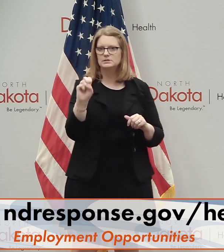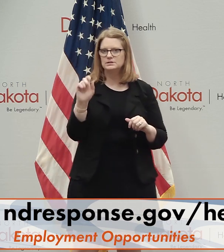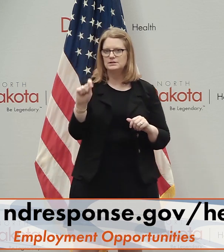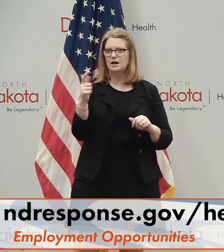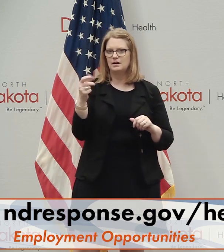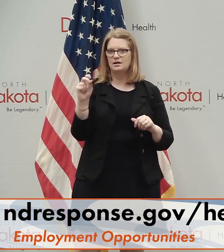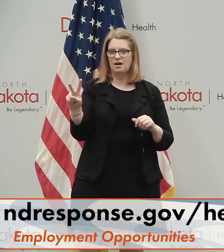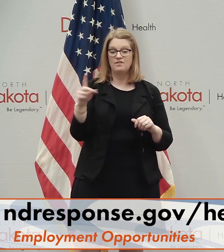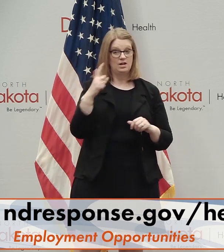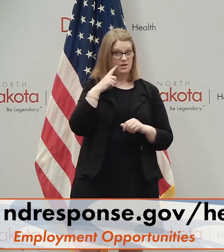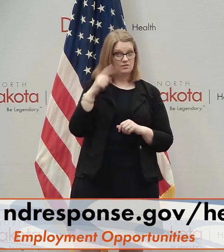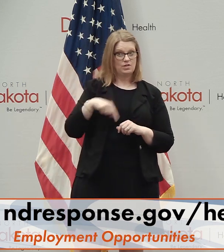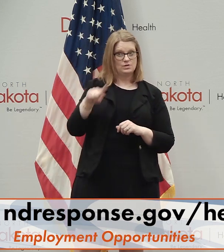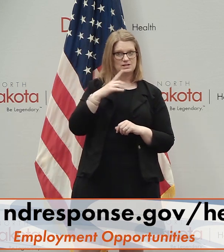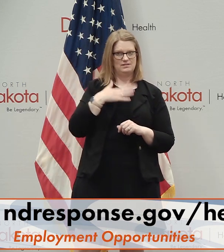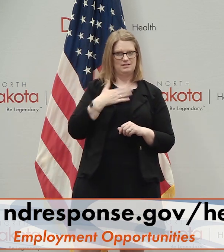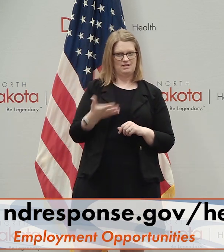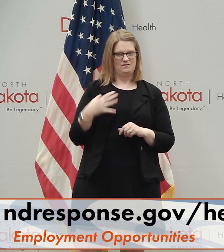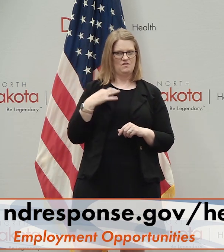for those that have volunteered.